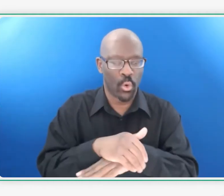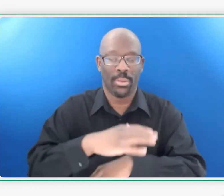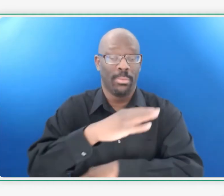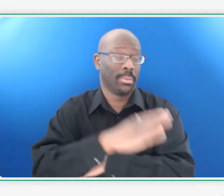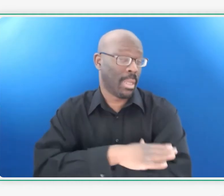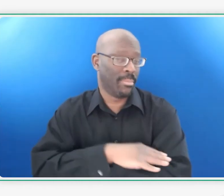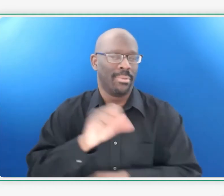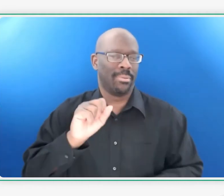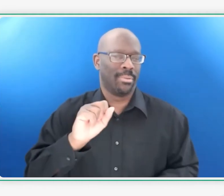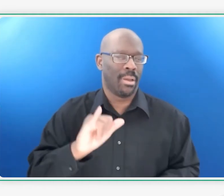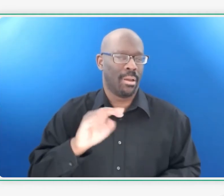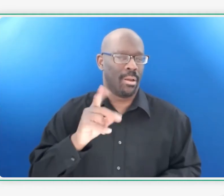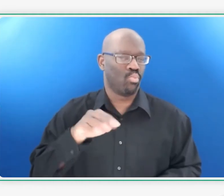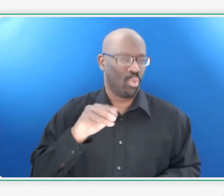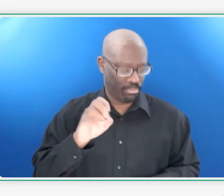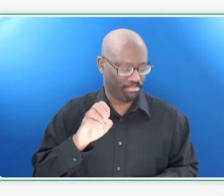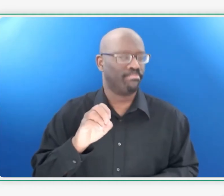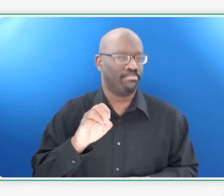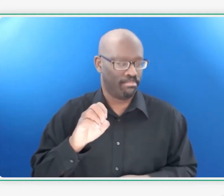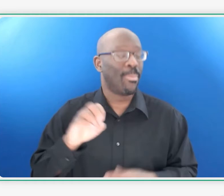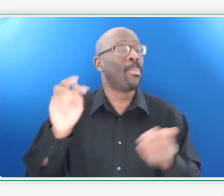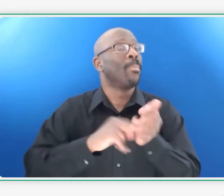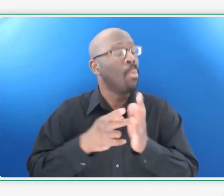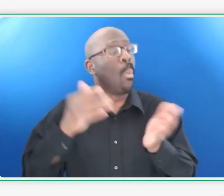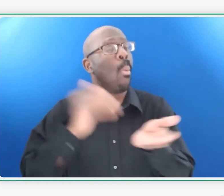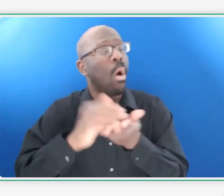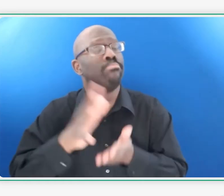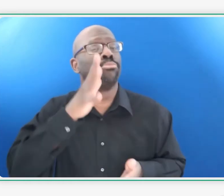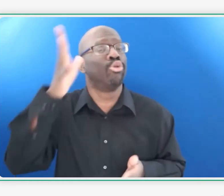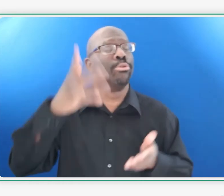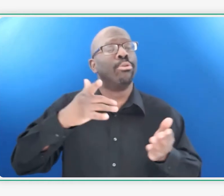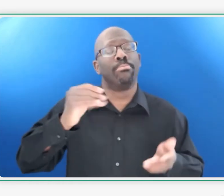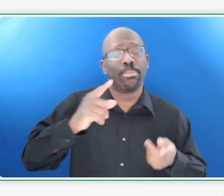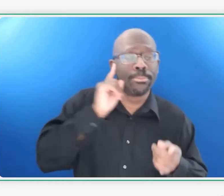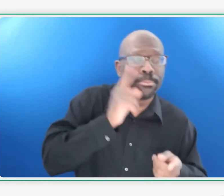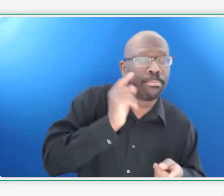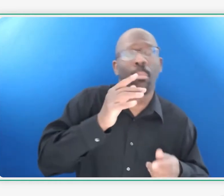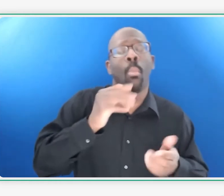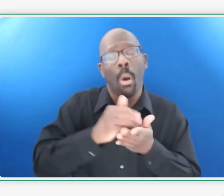much later. So when we think about something such as the dinner table syndrome,